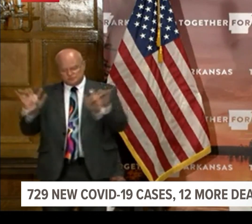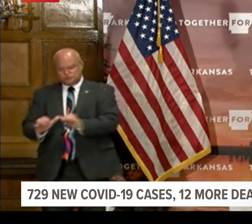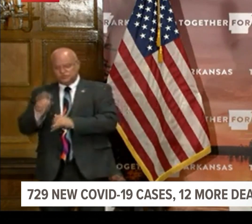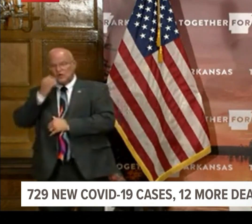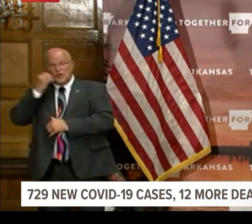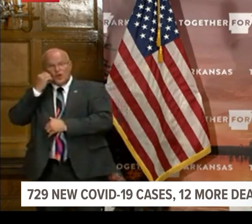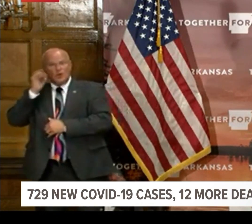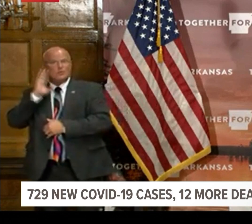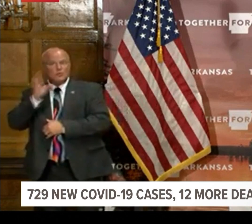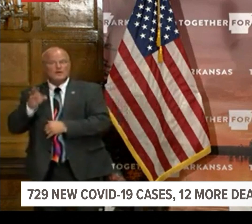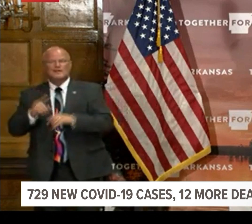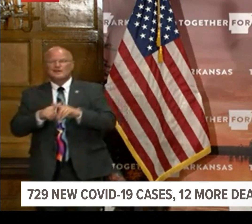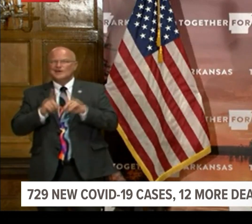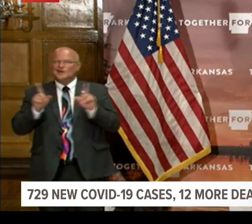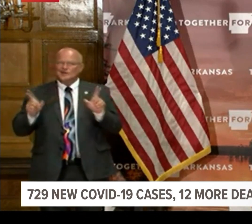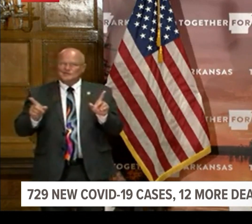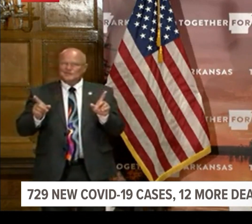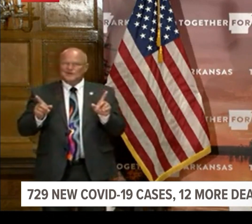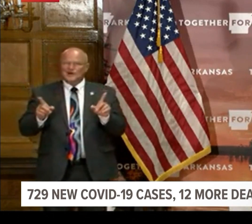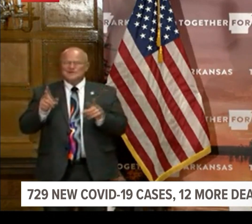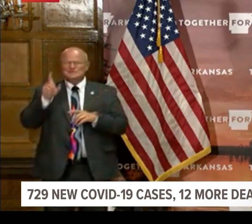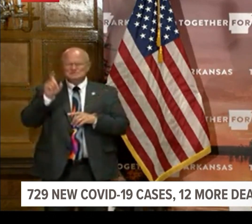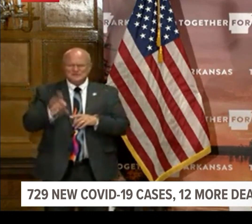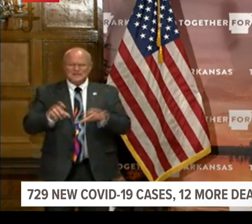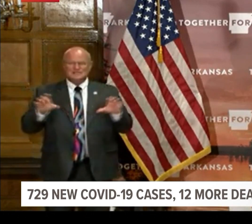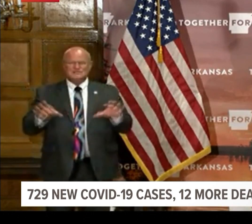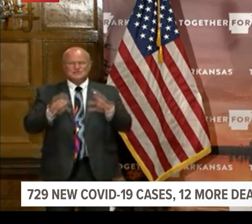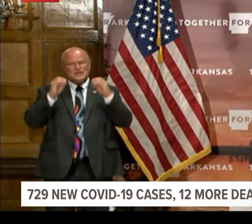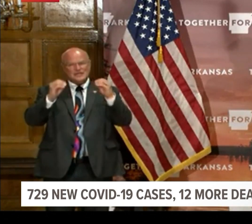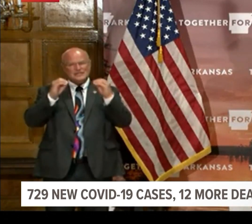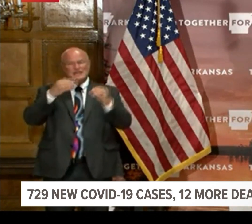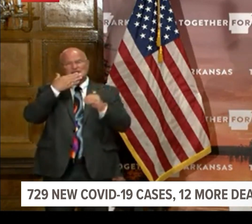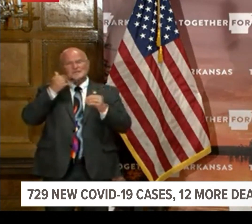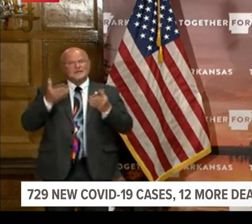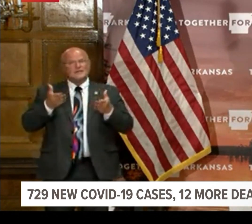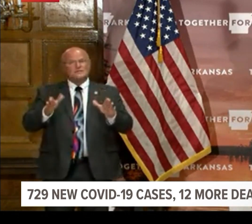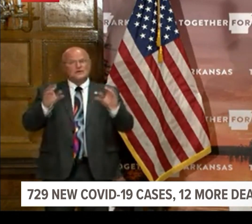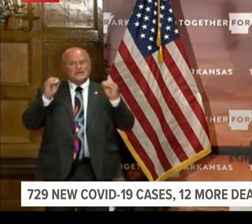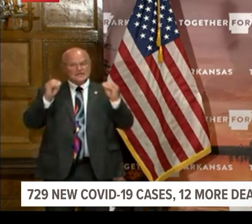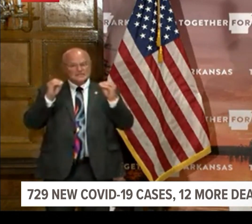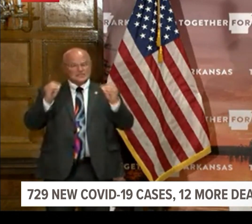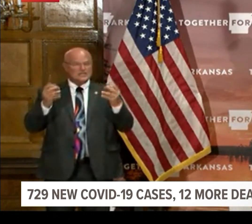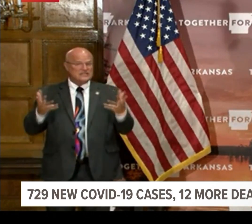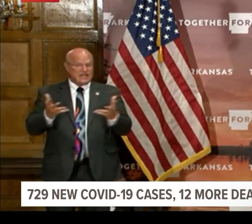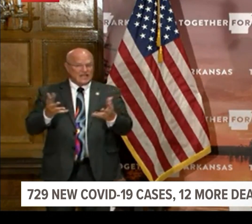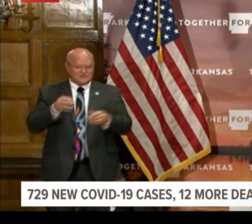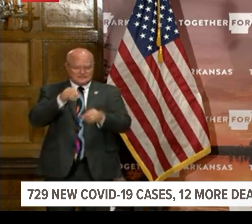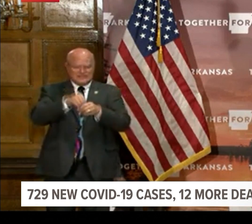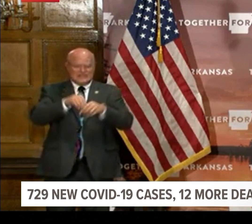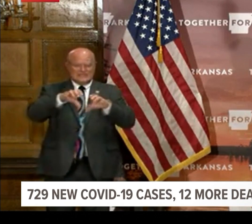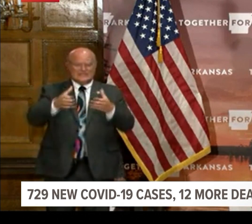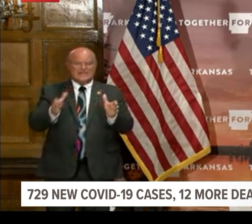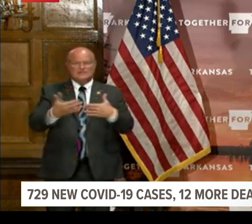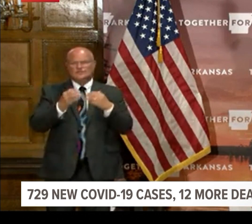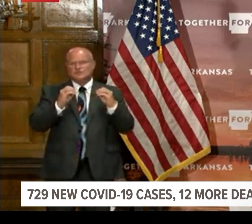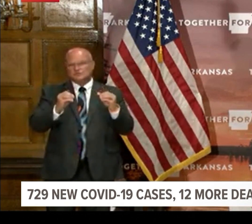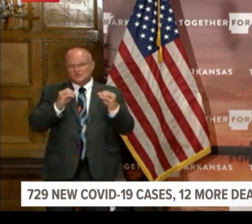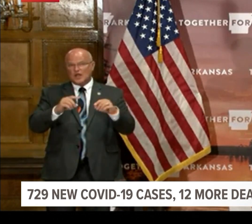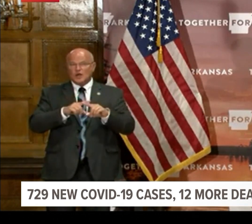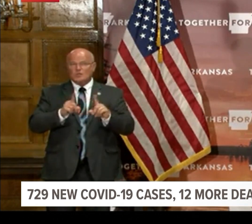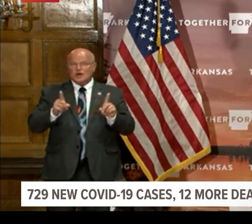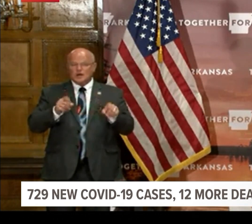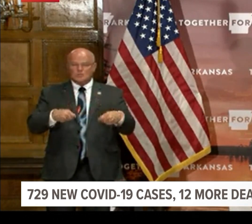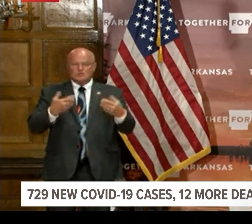home. But we have to do education. The best way to do education is in classroom instruction, but